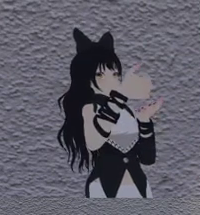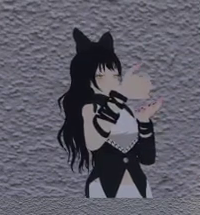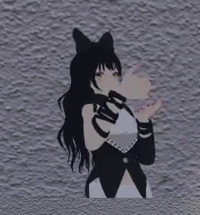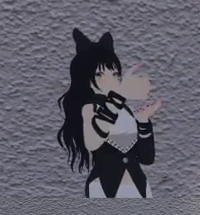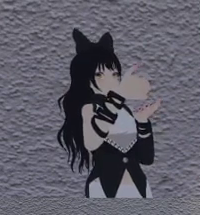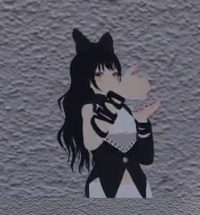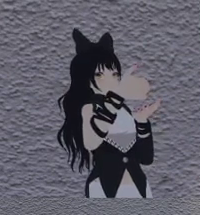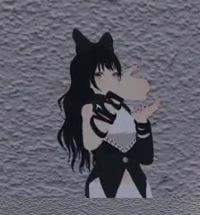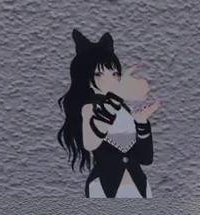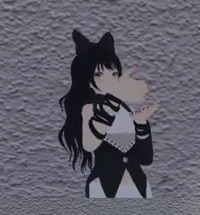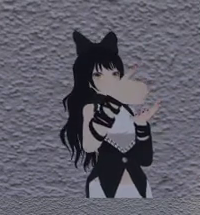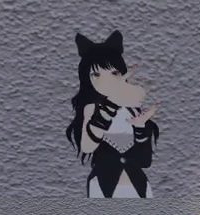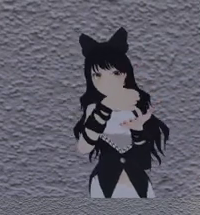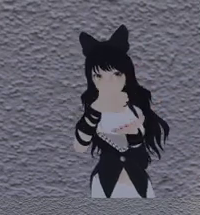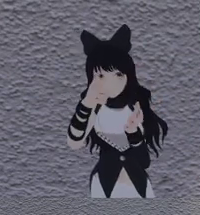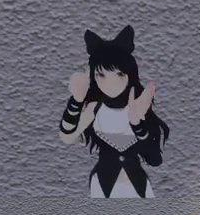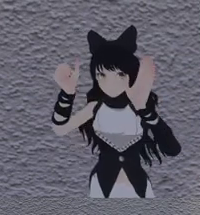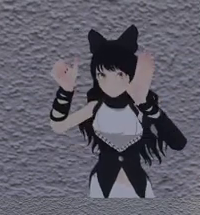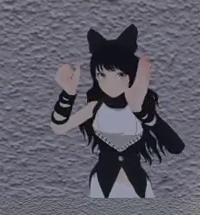Help.